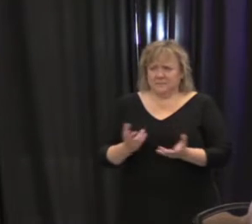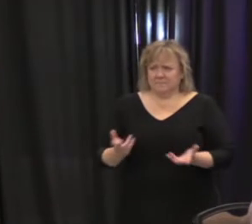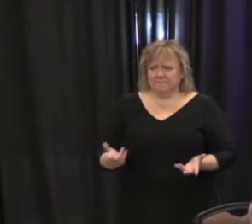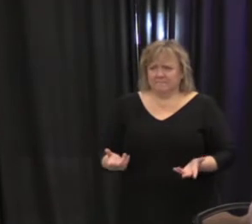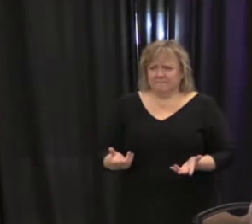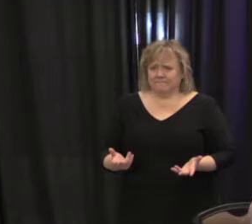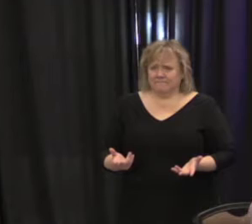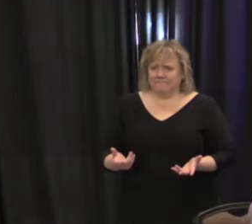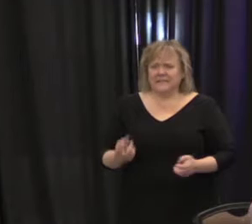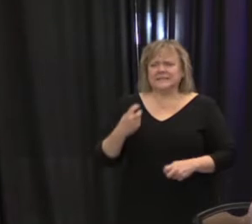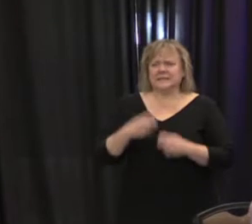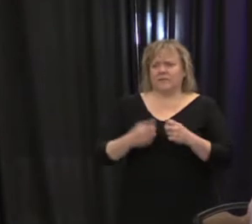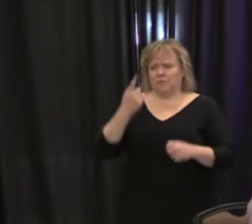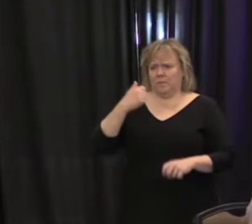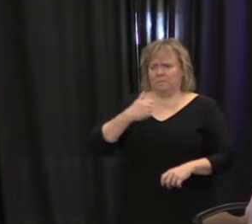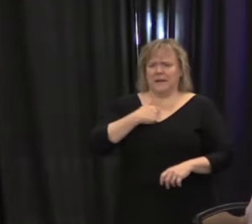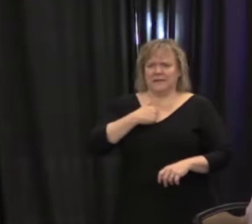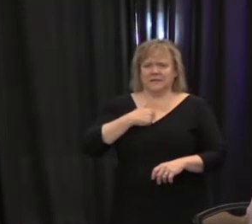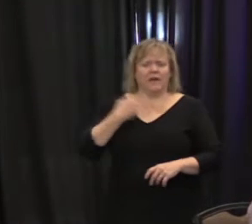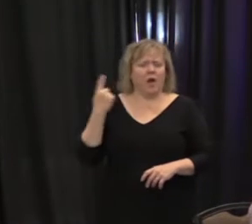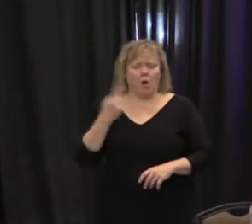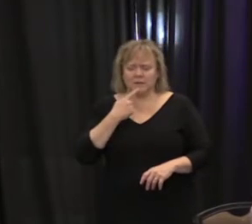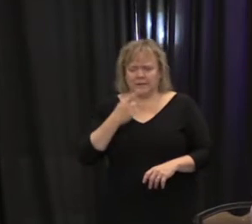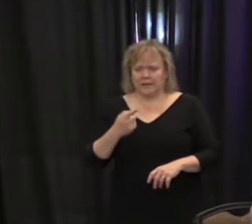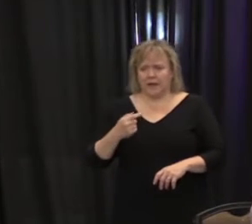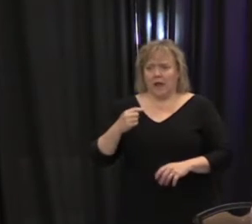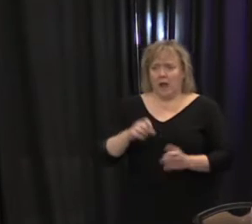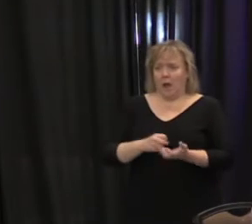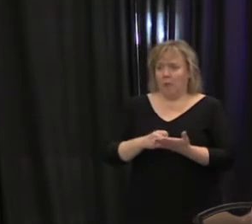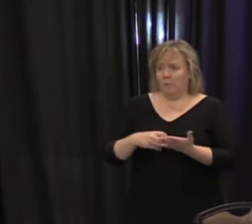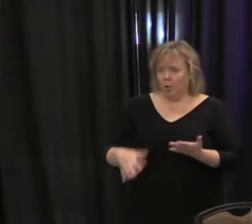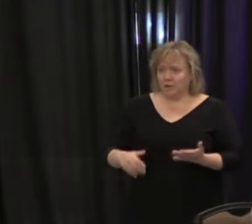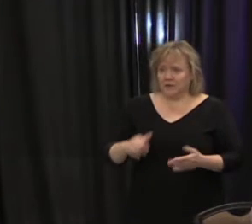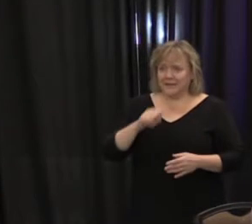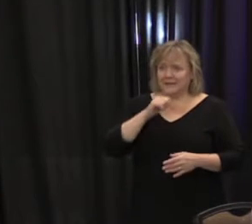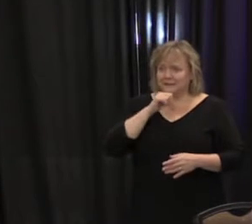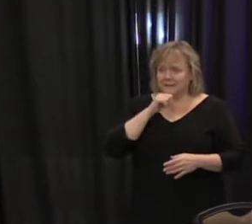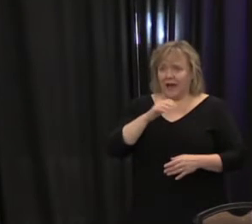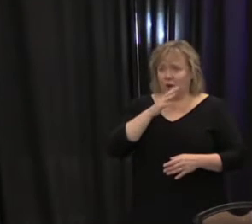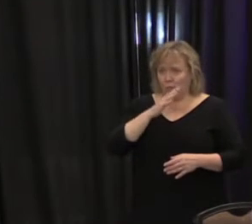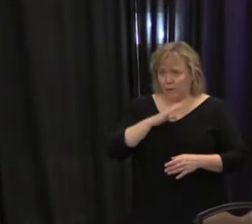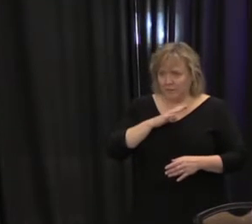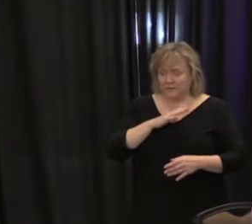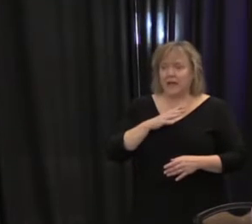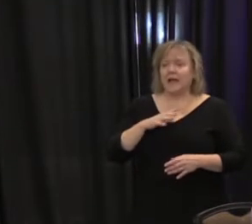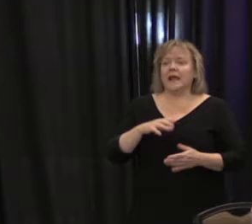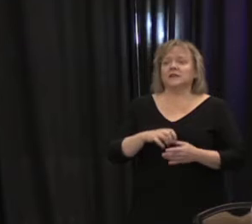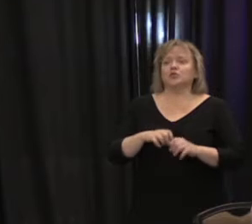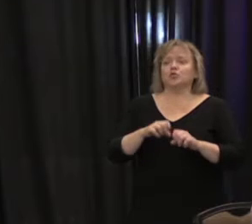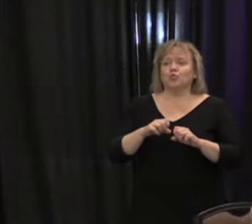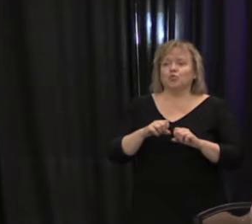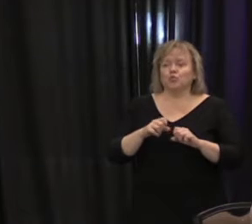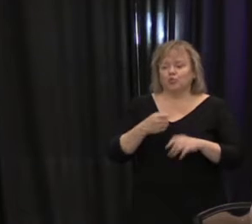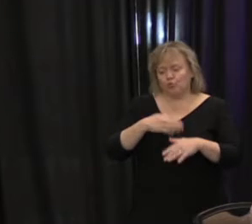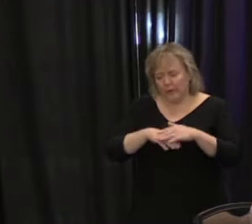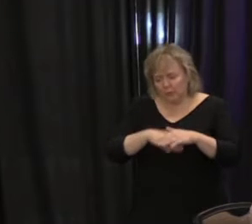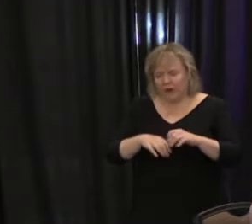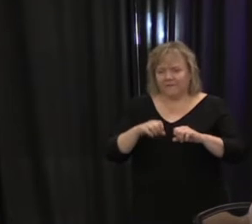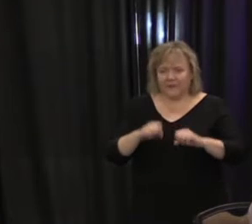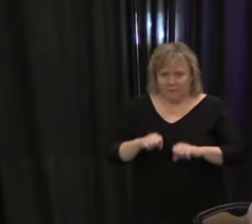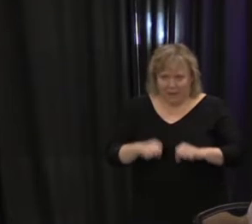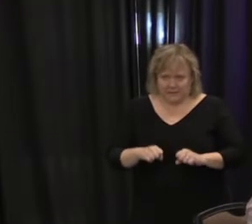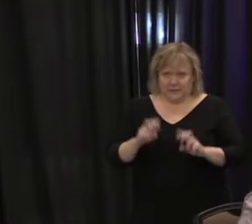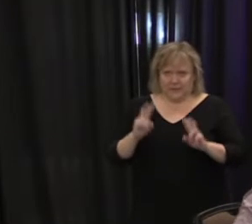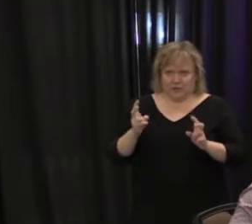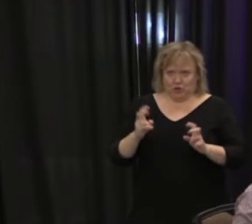particularly me as someone who's not, I always say this, abortion is not a women's issue, it's a reproductive capacity issue. And